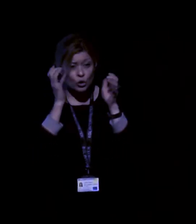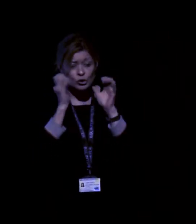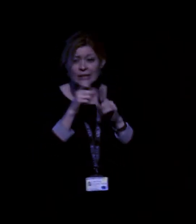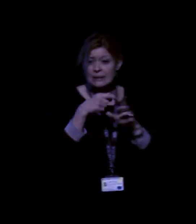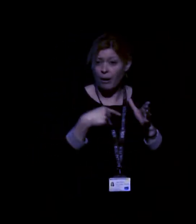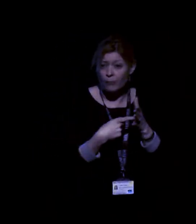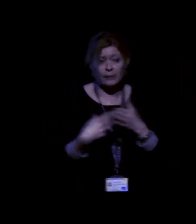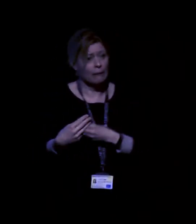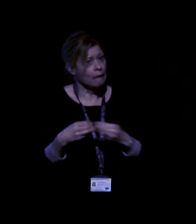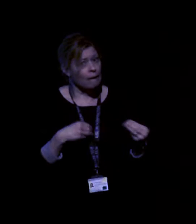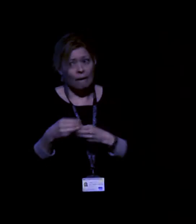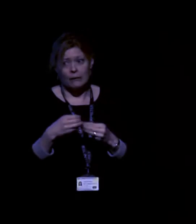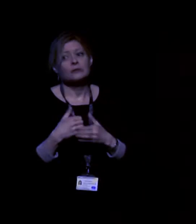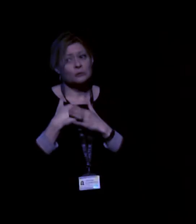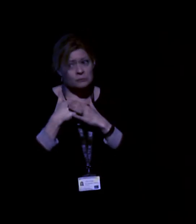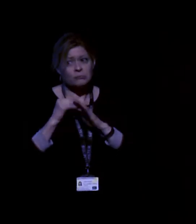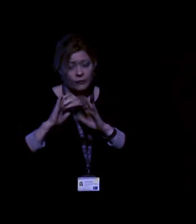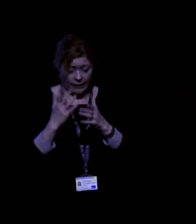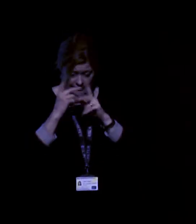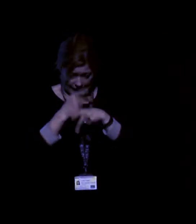provide care for our local community.